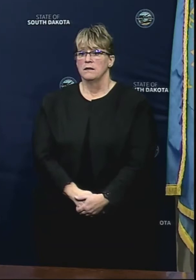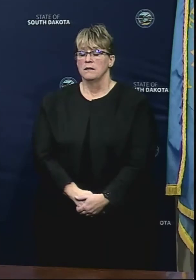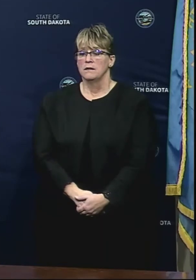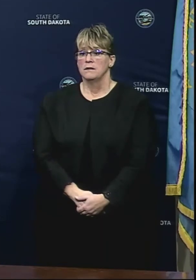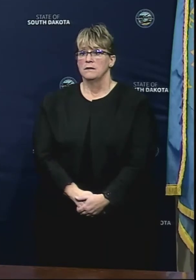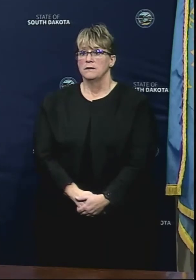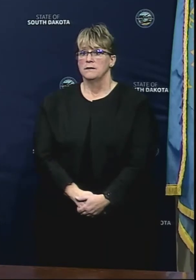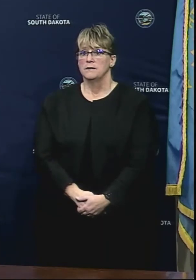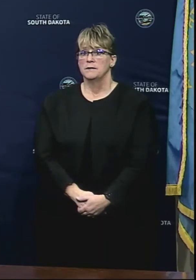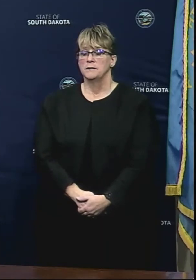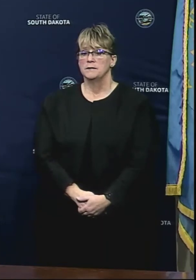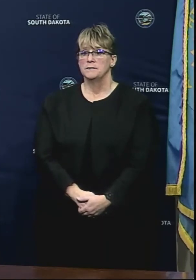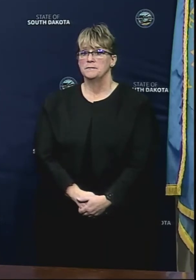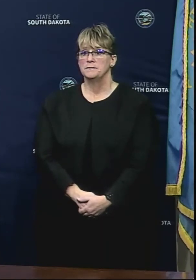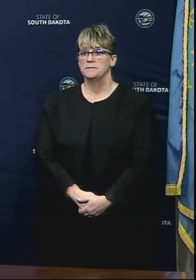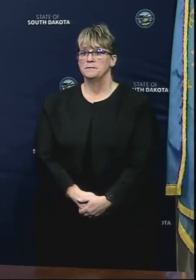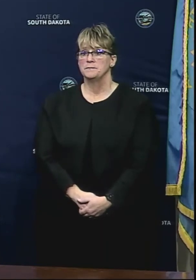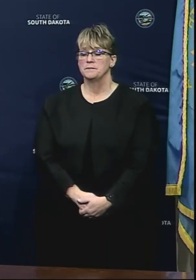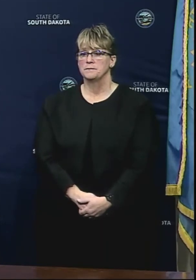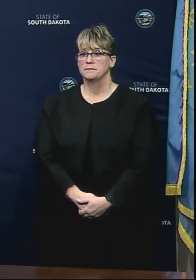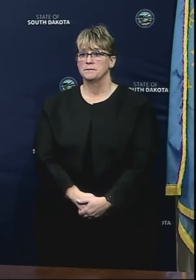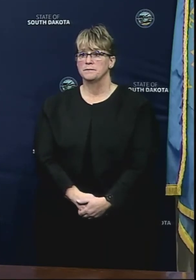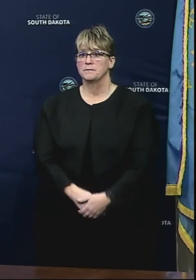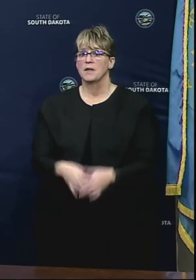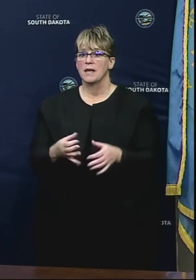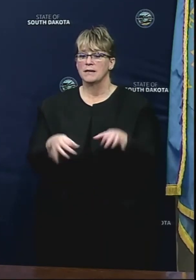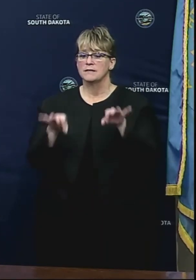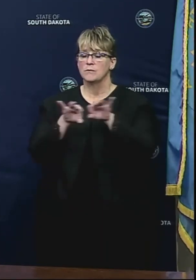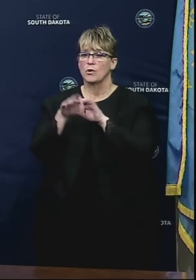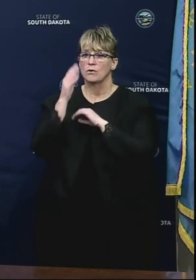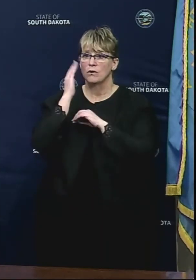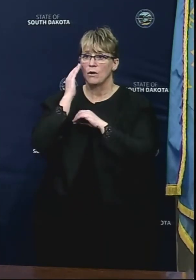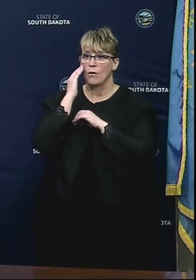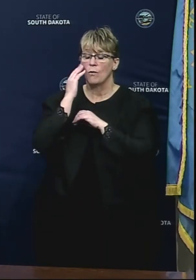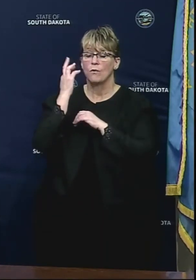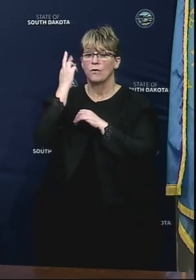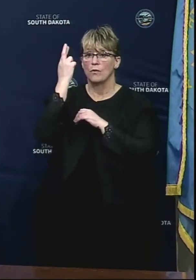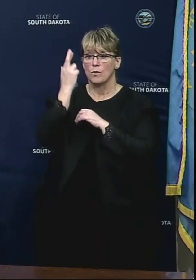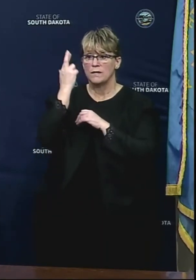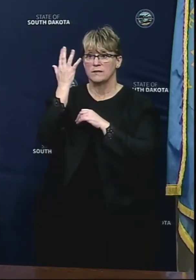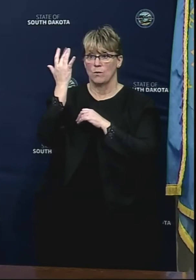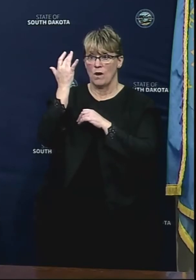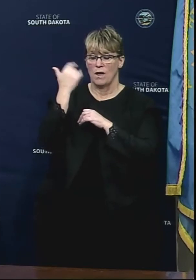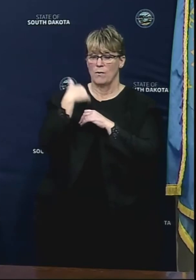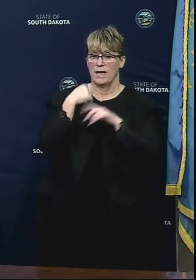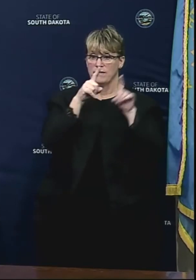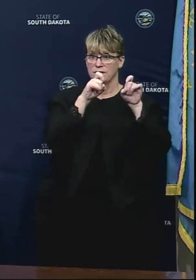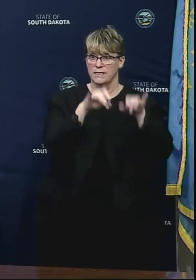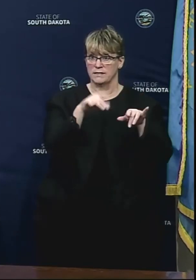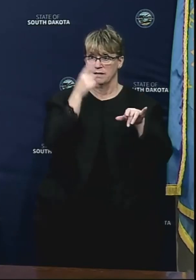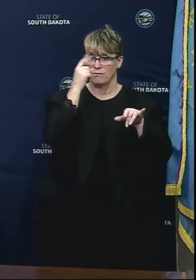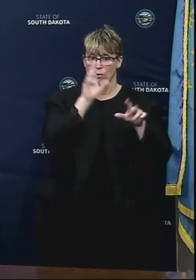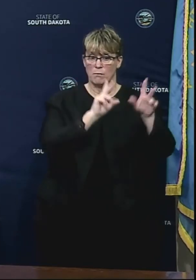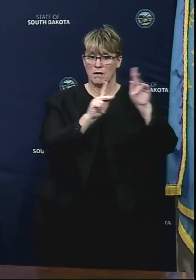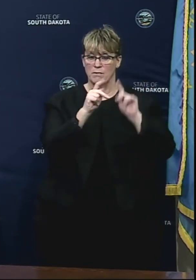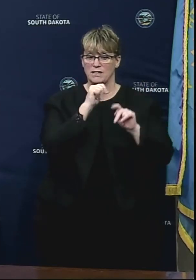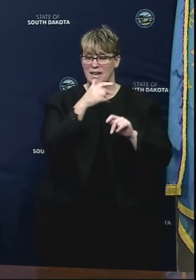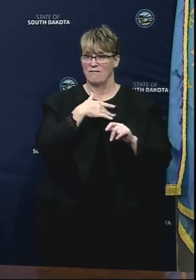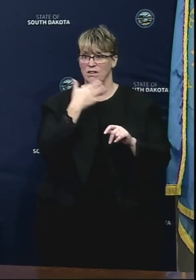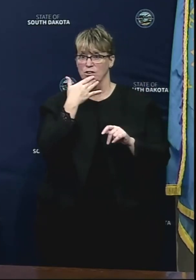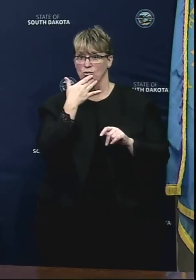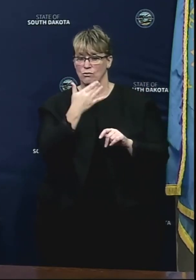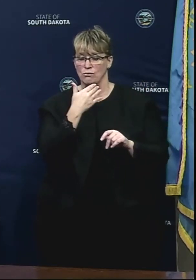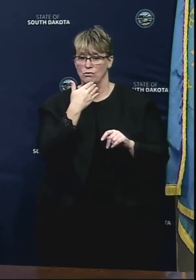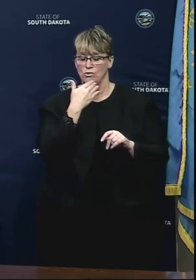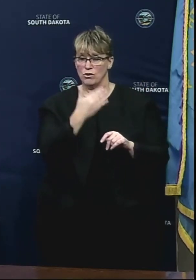So I think it's important to recognize that the reason that we are doing testing of individuals that have symptoms